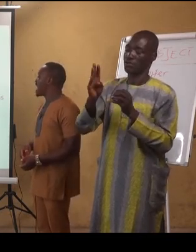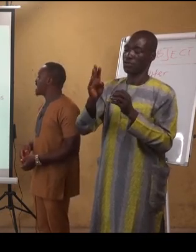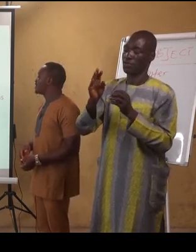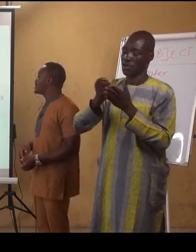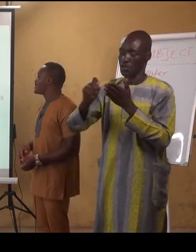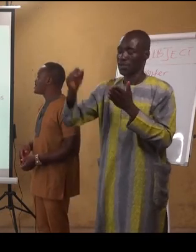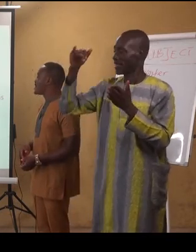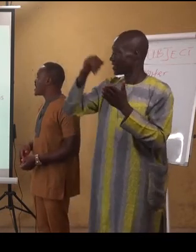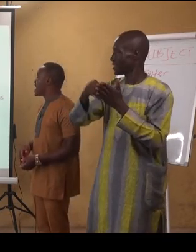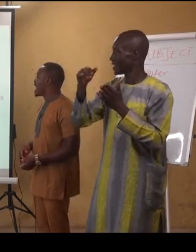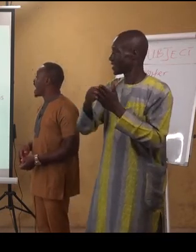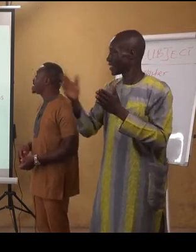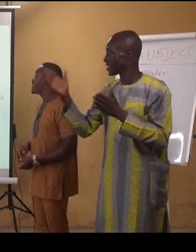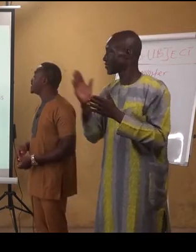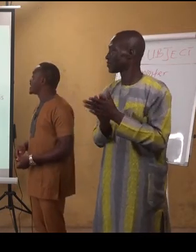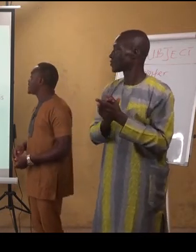following